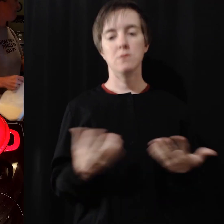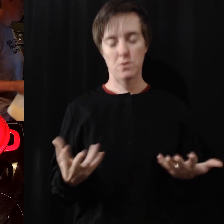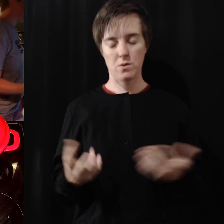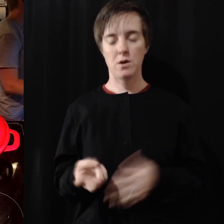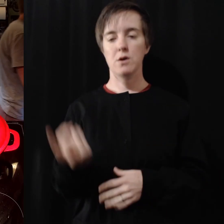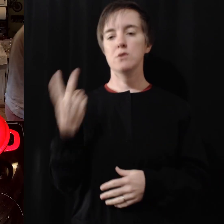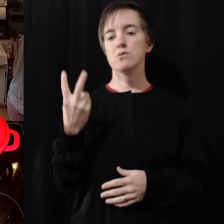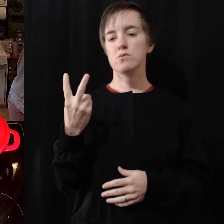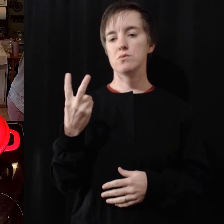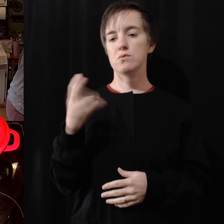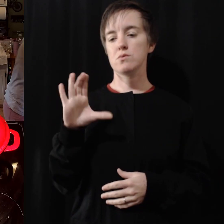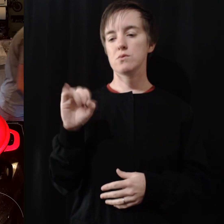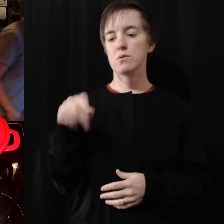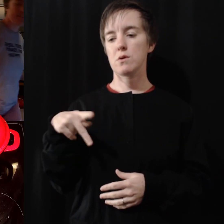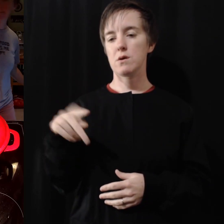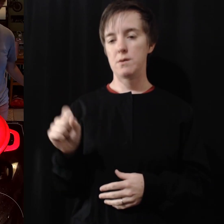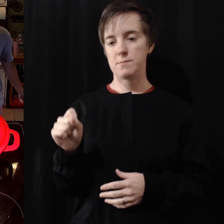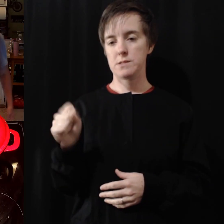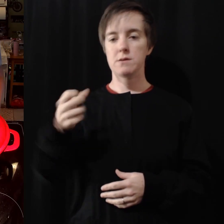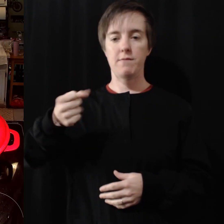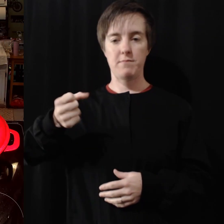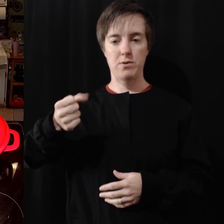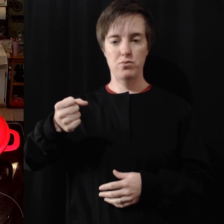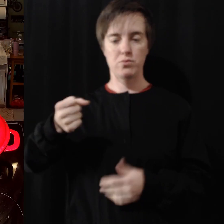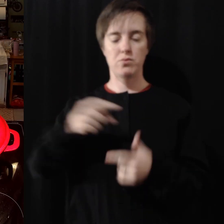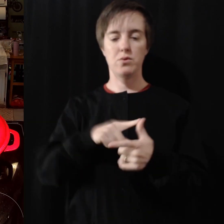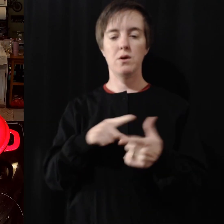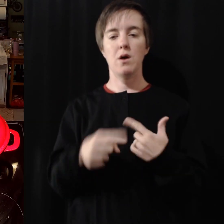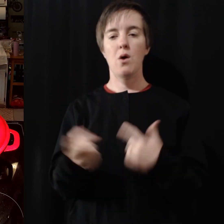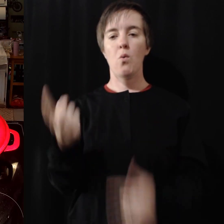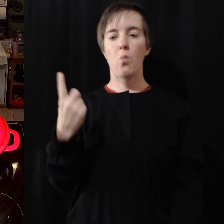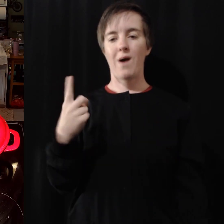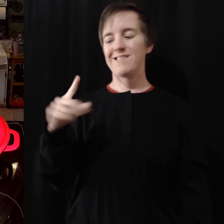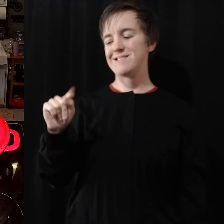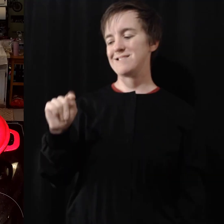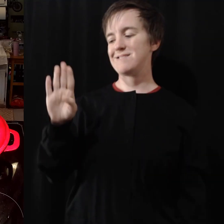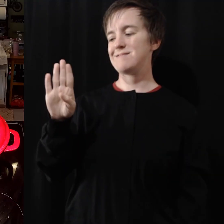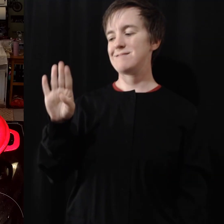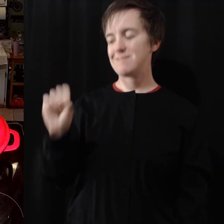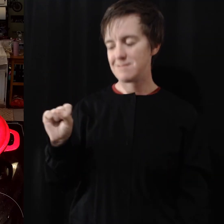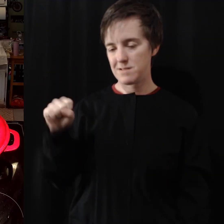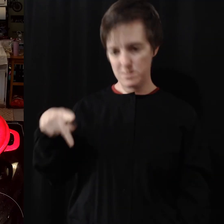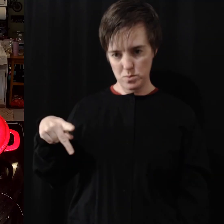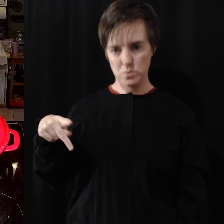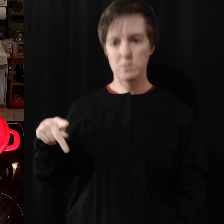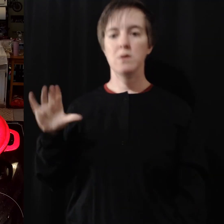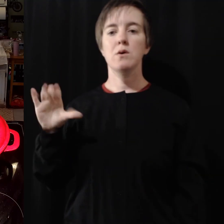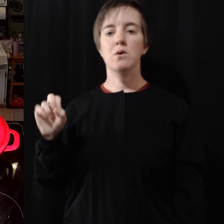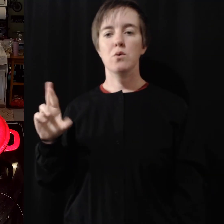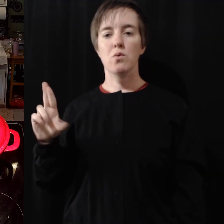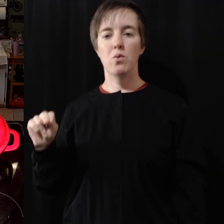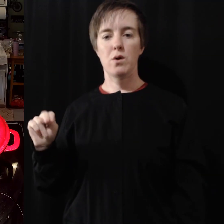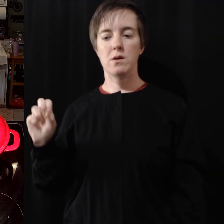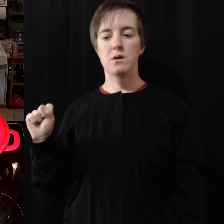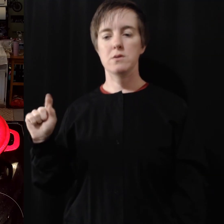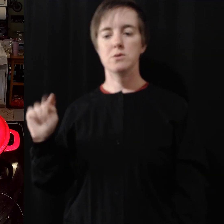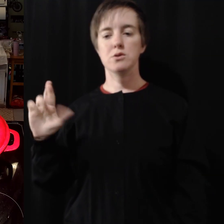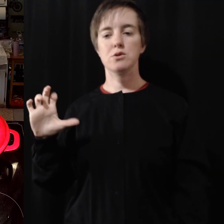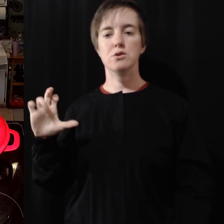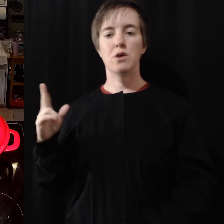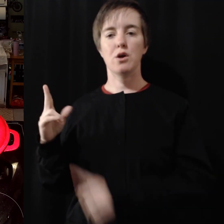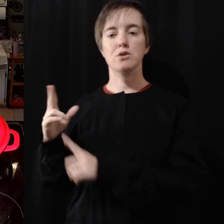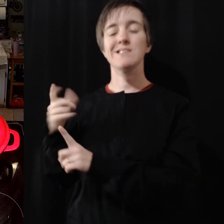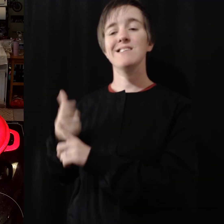So it's 2 cups of milk and then a tablespoon of cornstarch. Cornstarch is